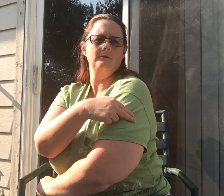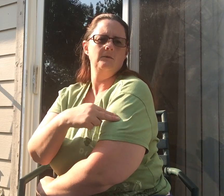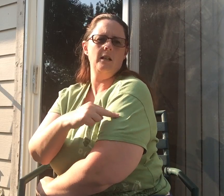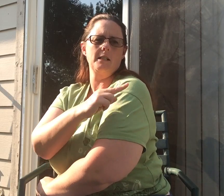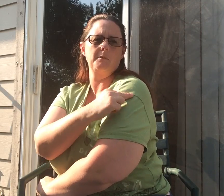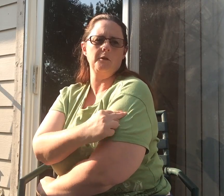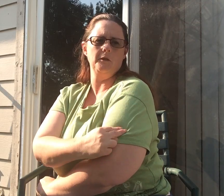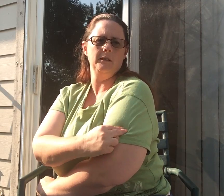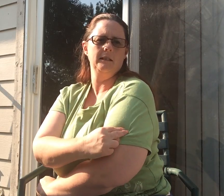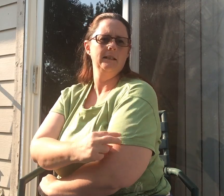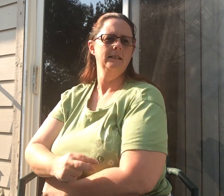hospital.